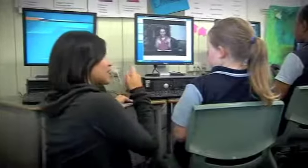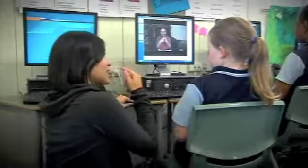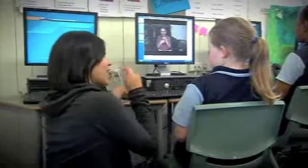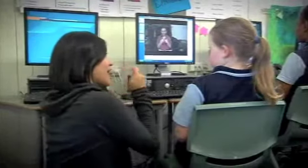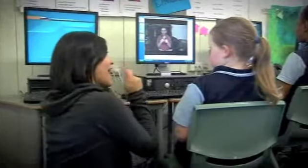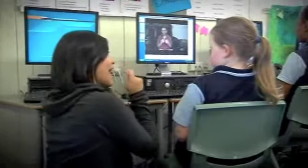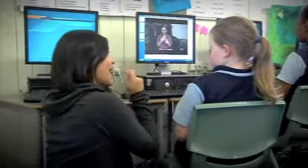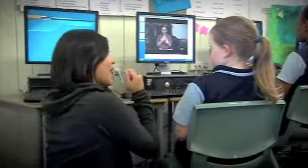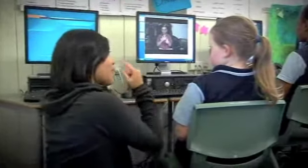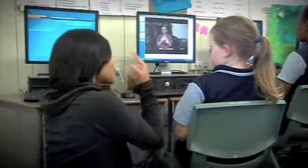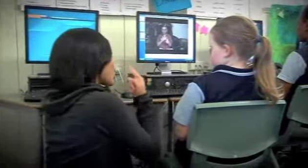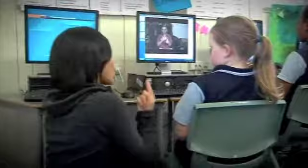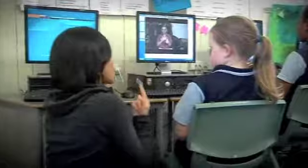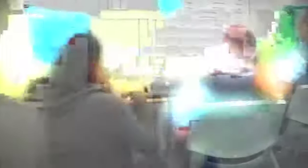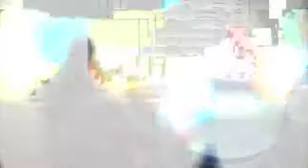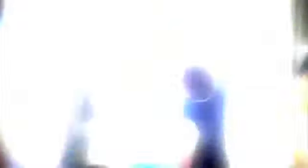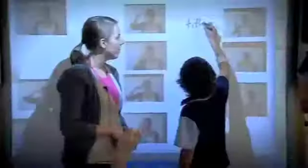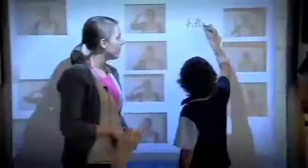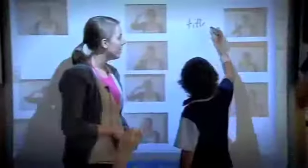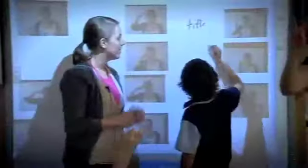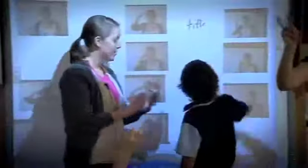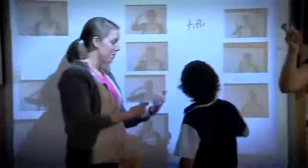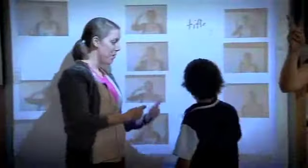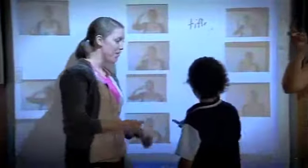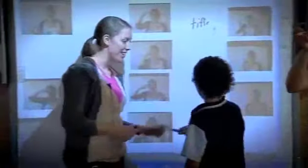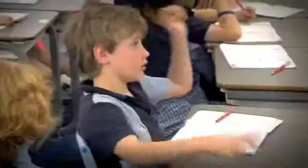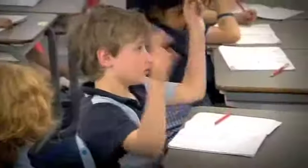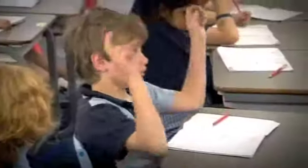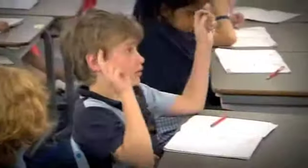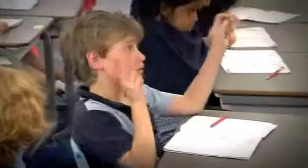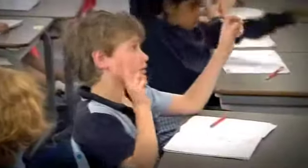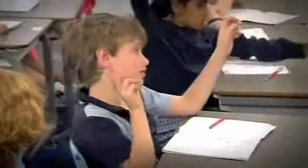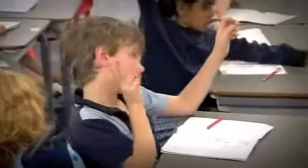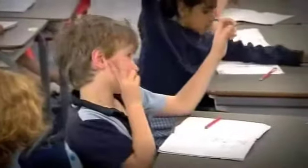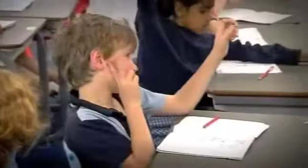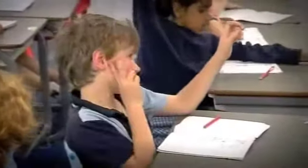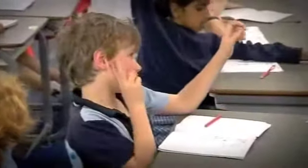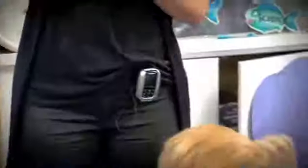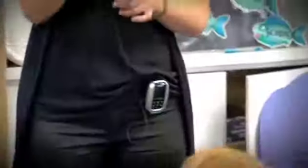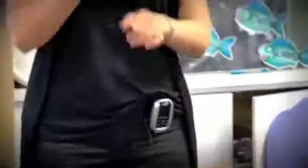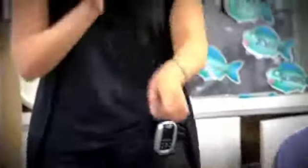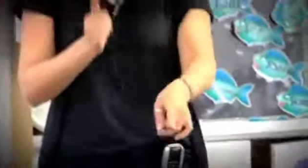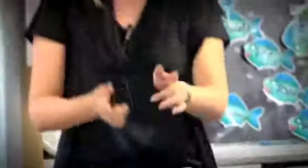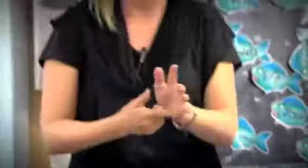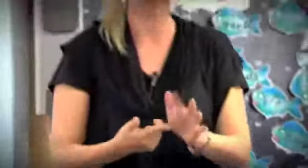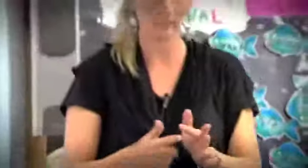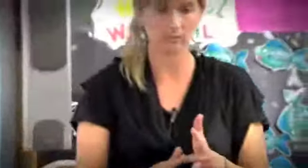Australian Sign Language. Deaf students have access to all activities within the school, including sports, school